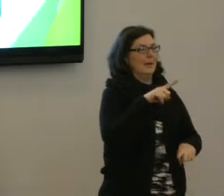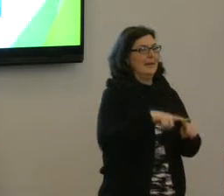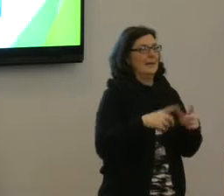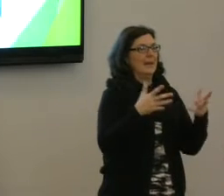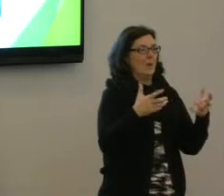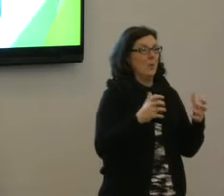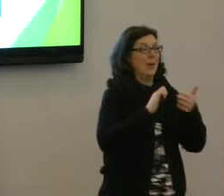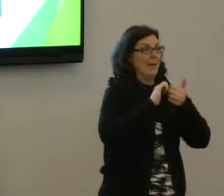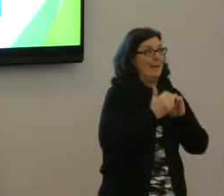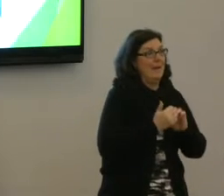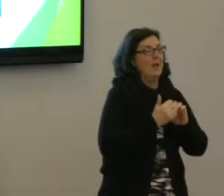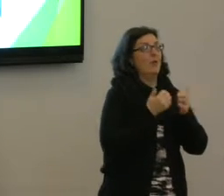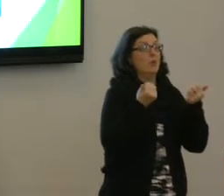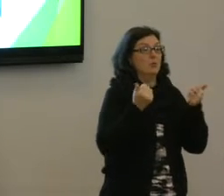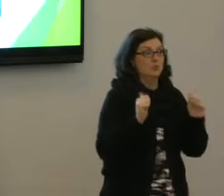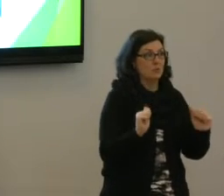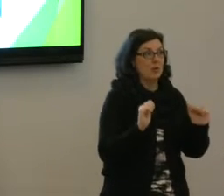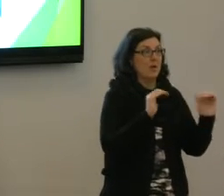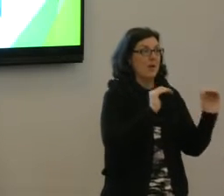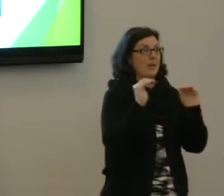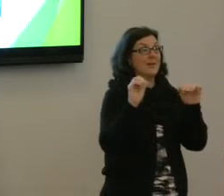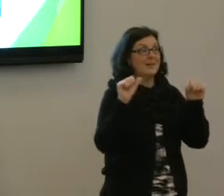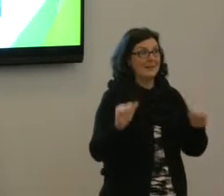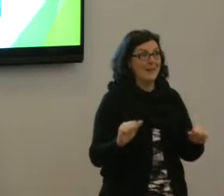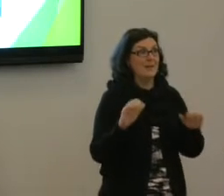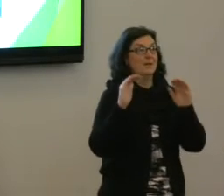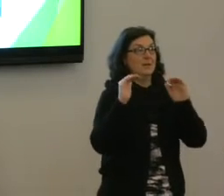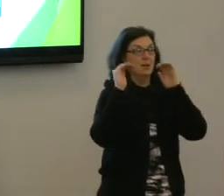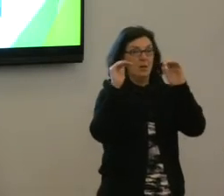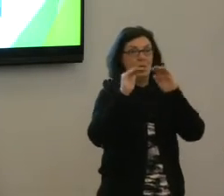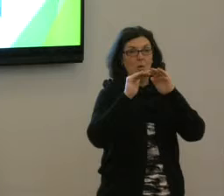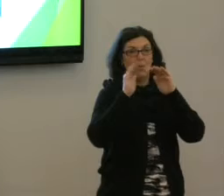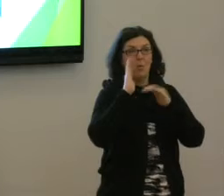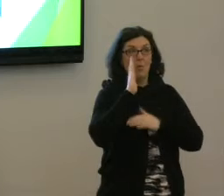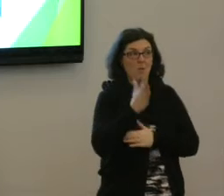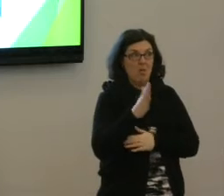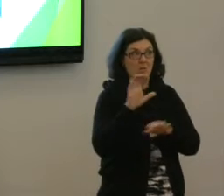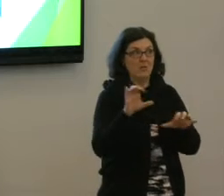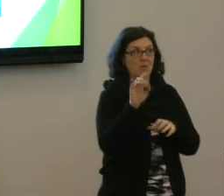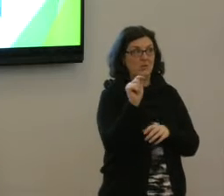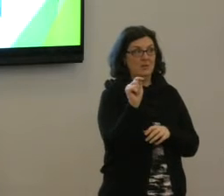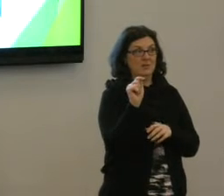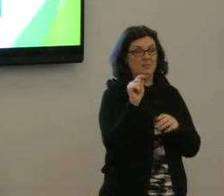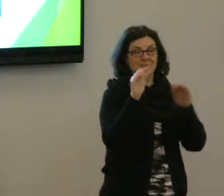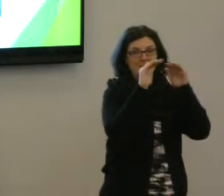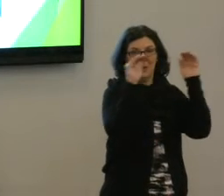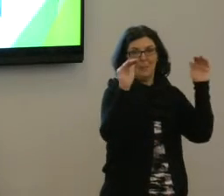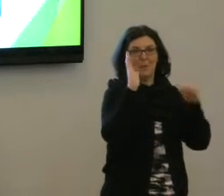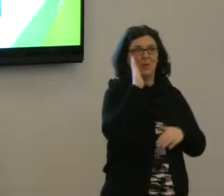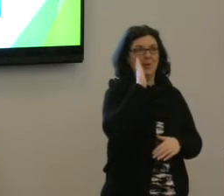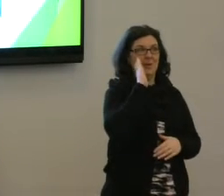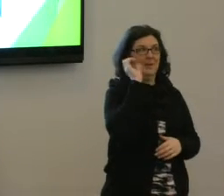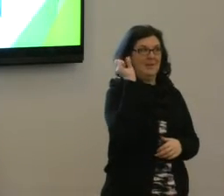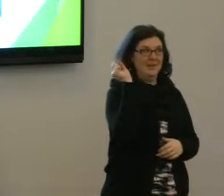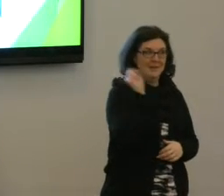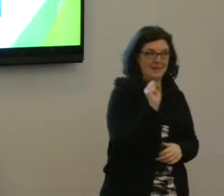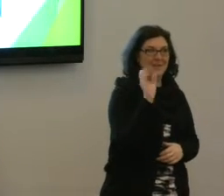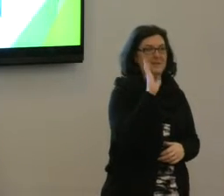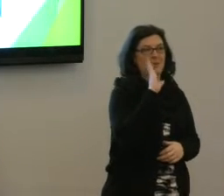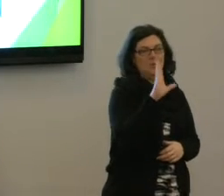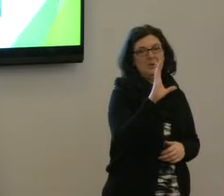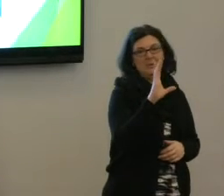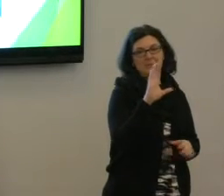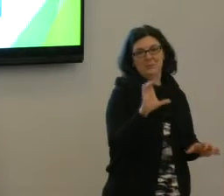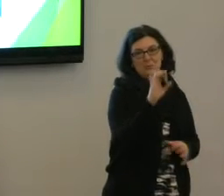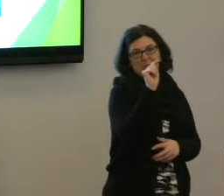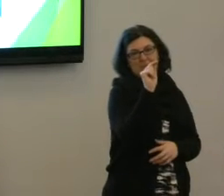want to do it, how do I do it, I try to do it, I can do it, I will do it. You've probably heard that in yourselves and heard